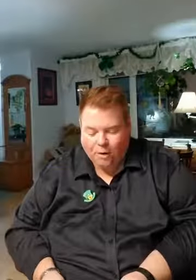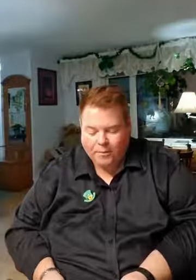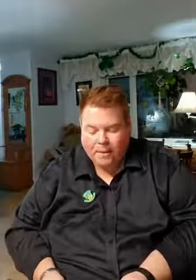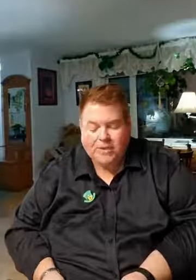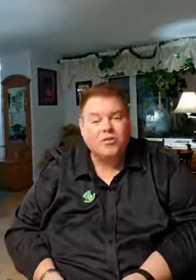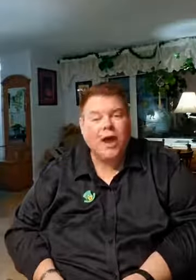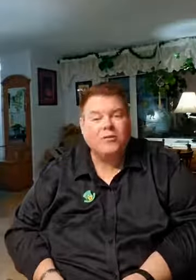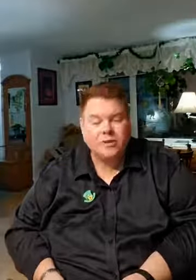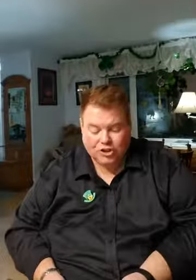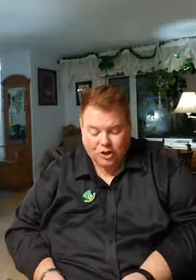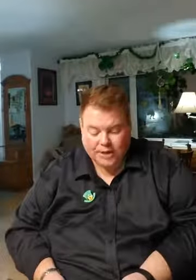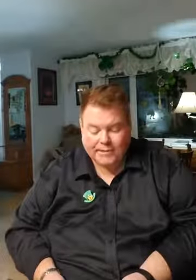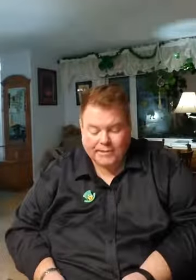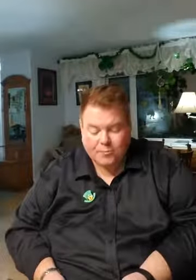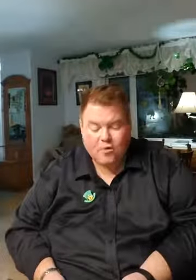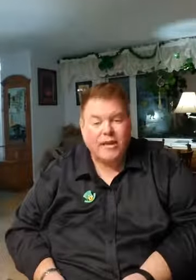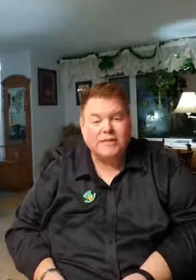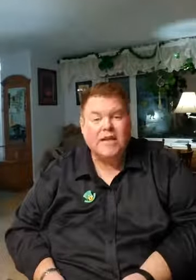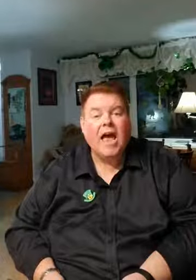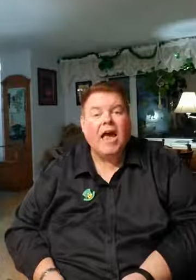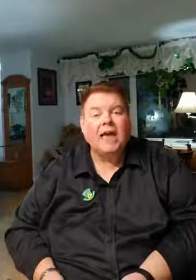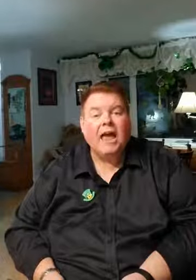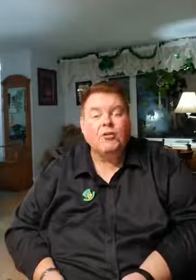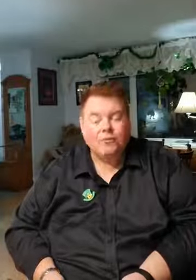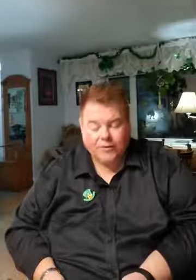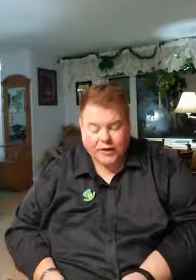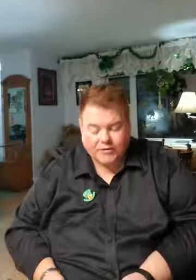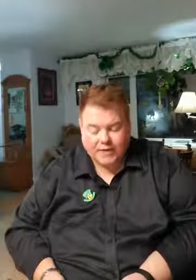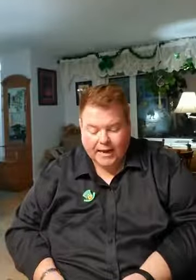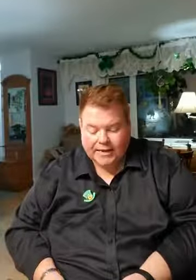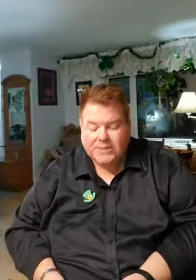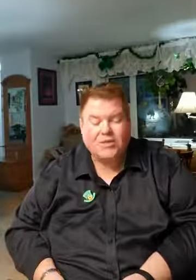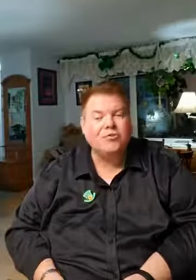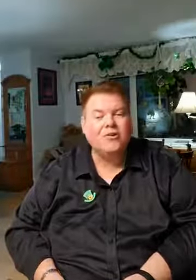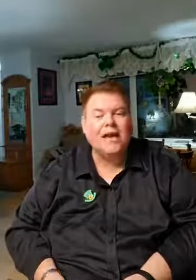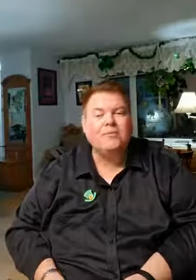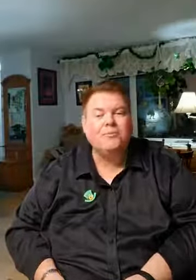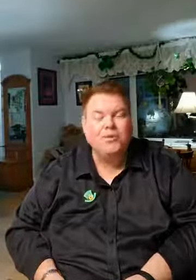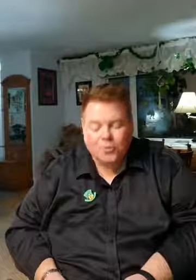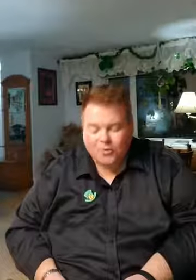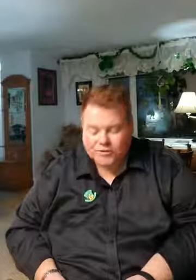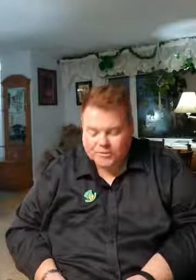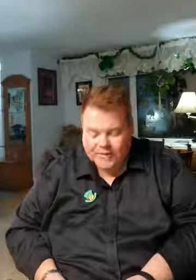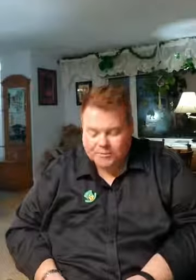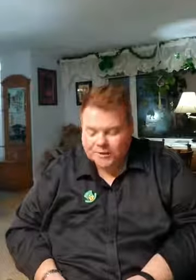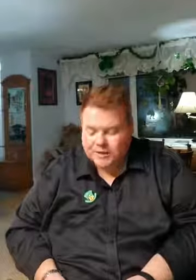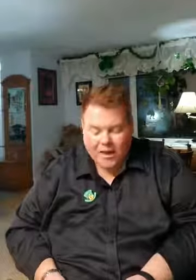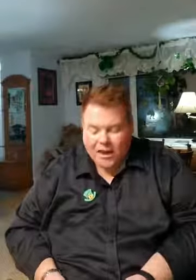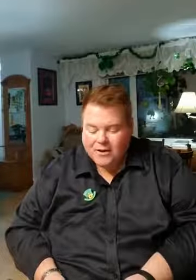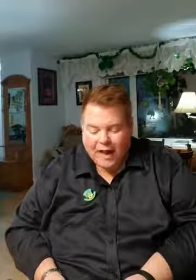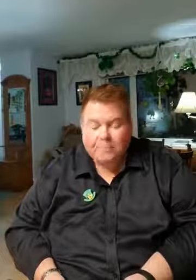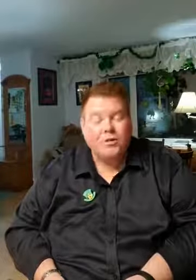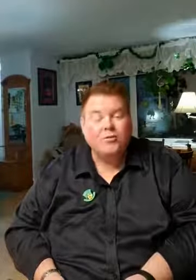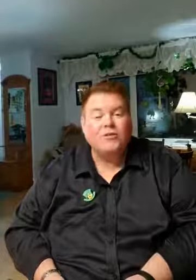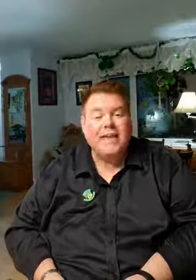by Sir Elton John and Tim Rice, Can You Feel the Love Tonight has endured as a beautiful sentiment and a beautiful